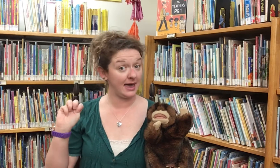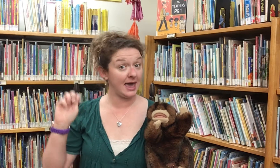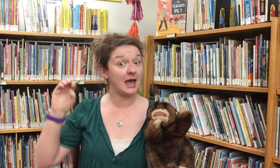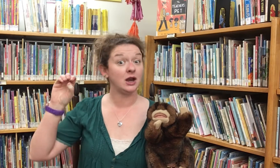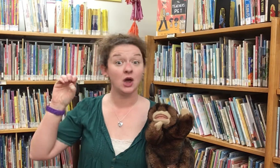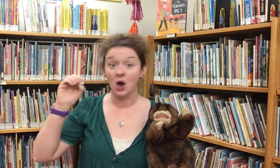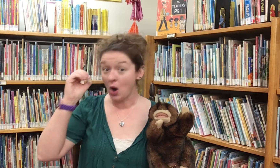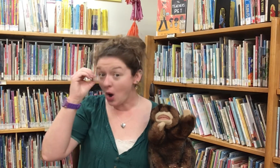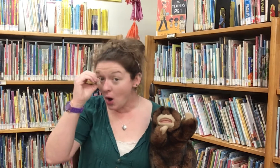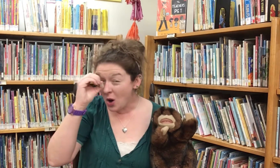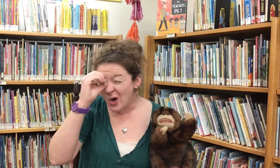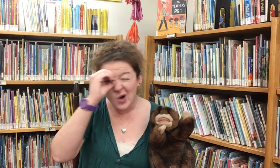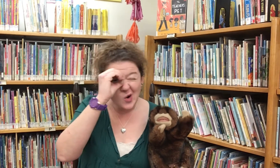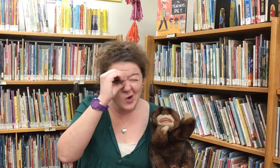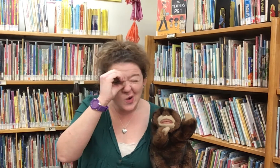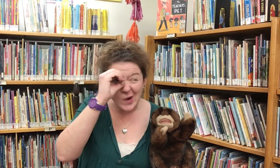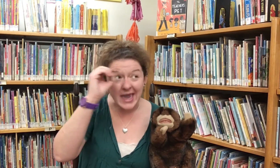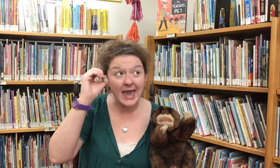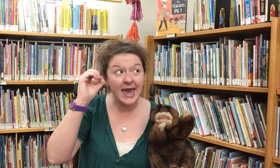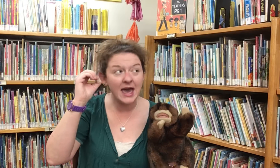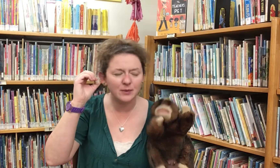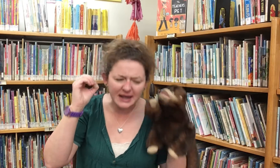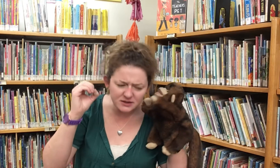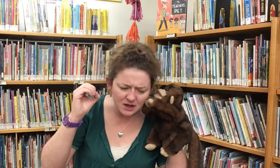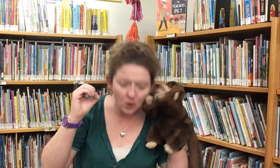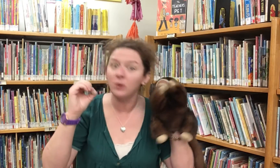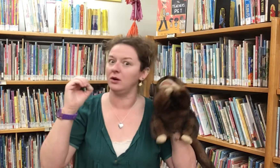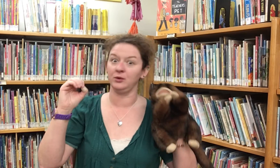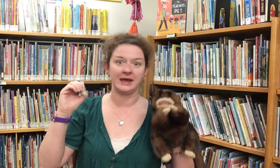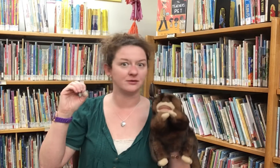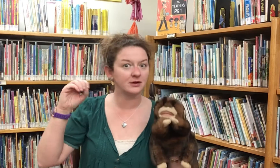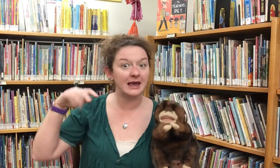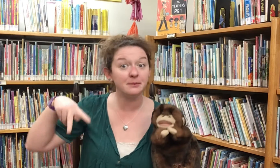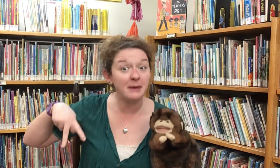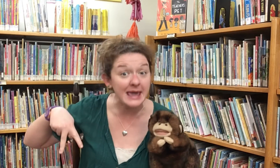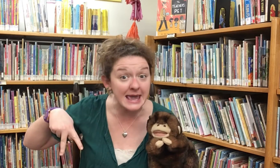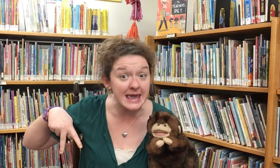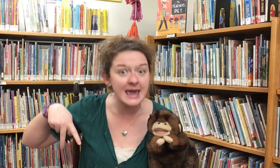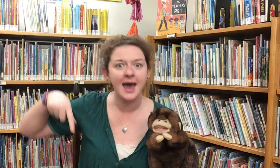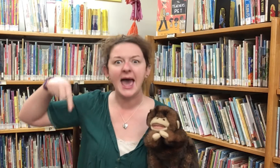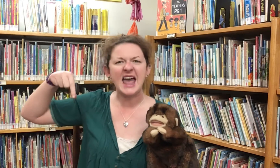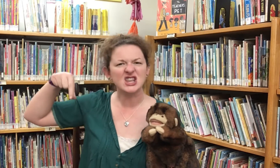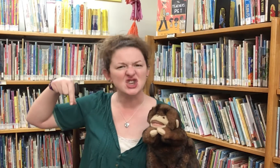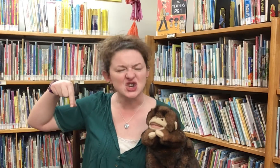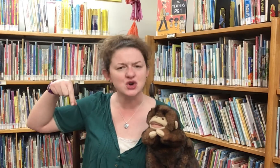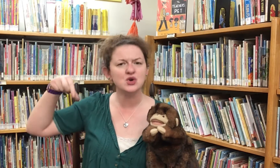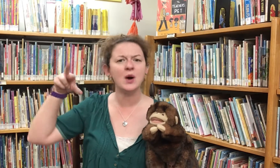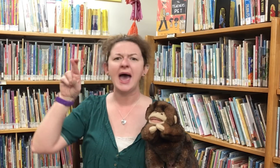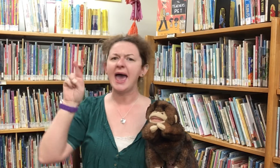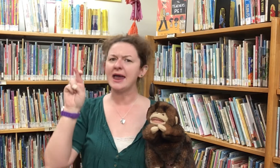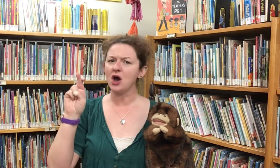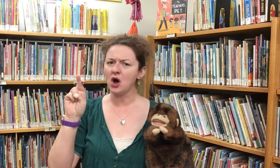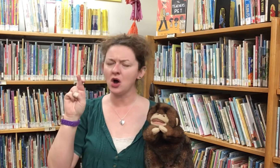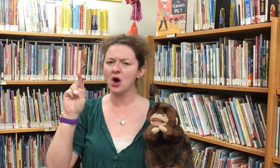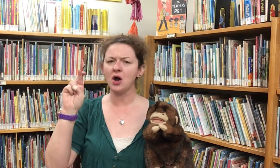N, O, and what else? Oh, can't forget P and Q and R